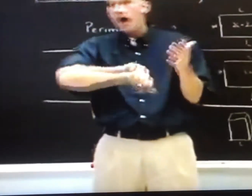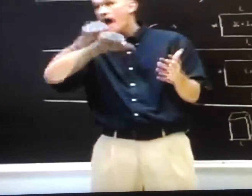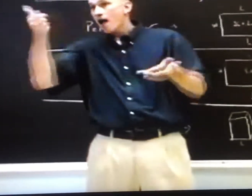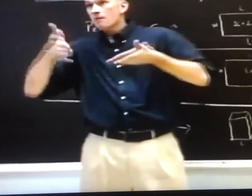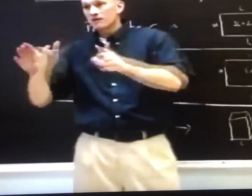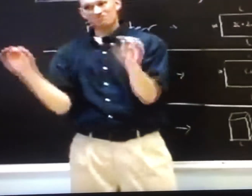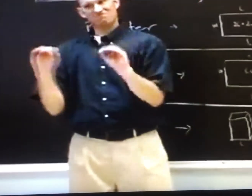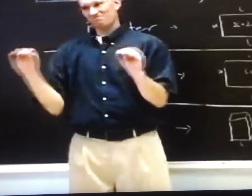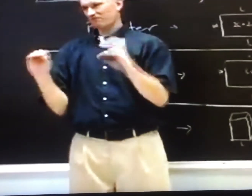together?